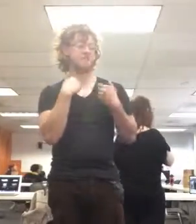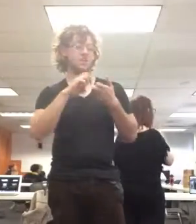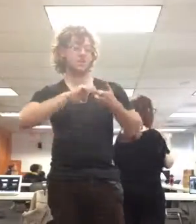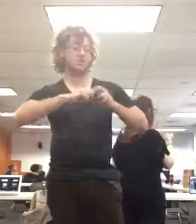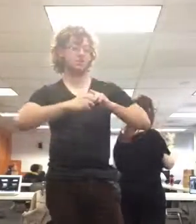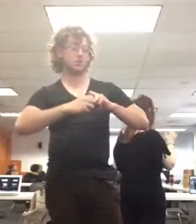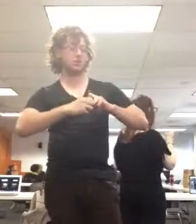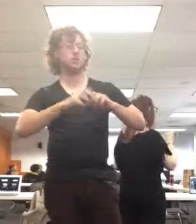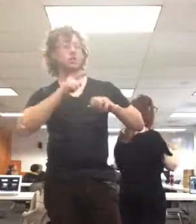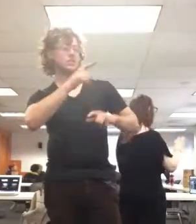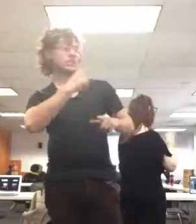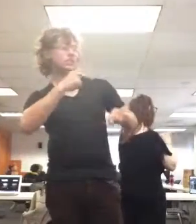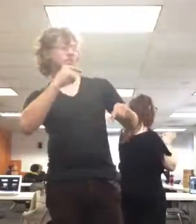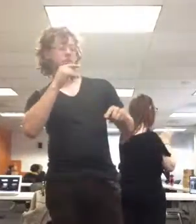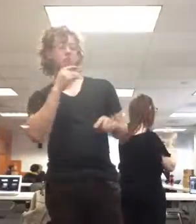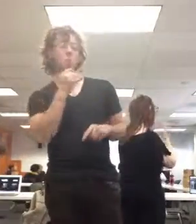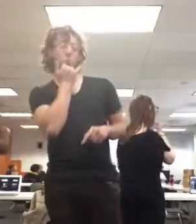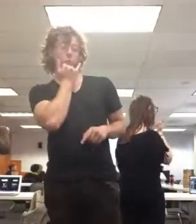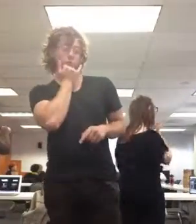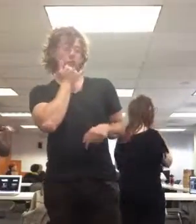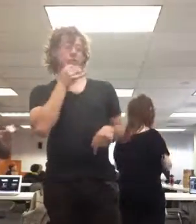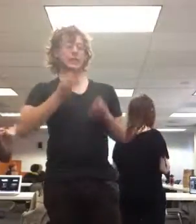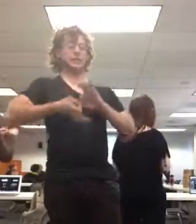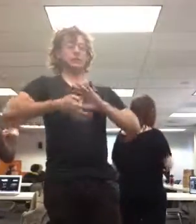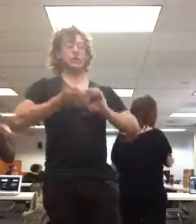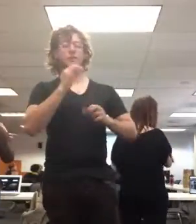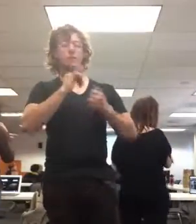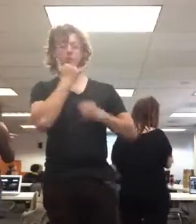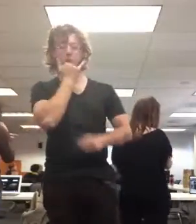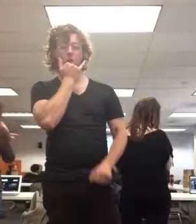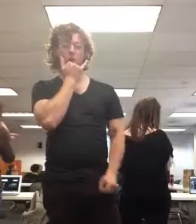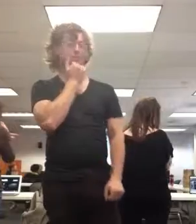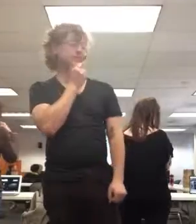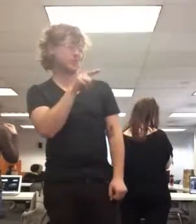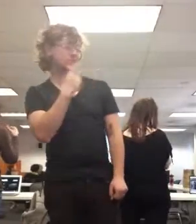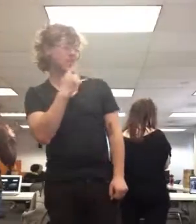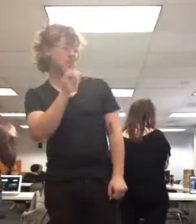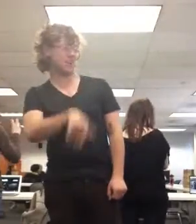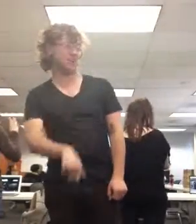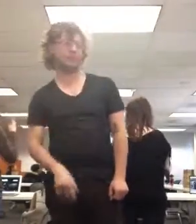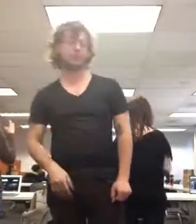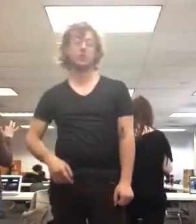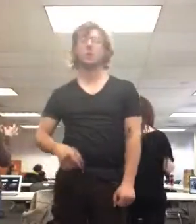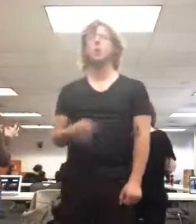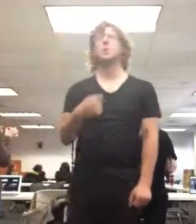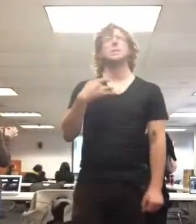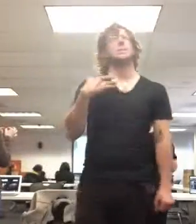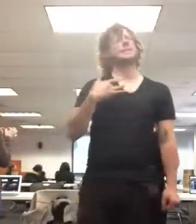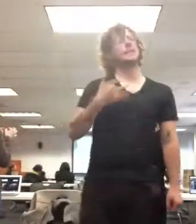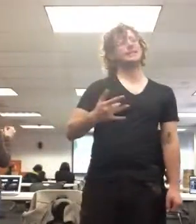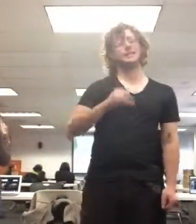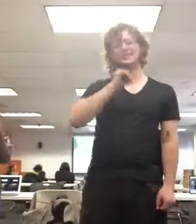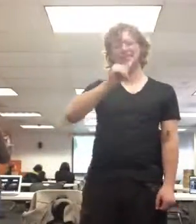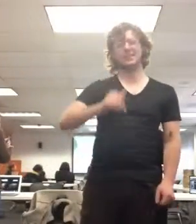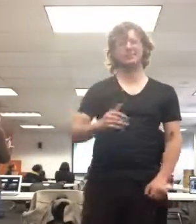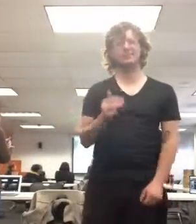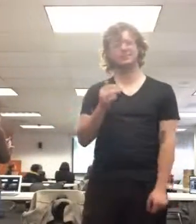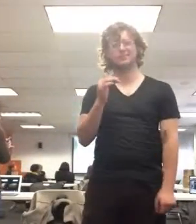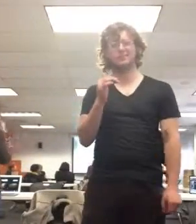was an interpreter error. Would you say you recommend doing that? Oftentimes, no, it's not necessary. It kind of throws a wrench into